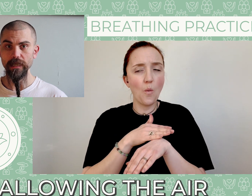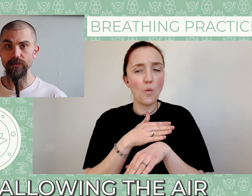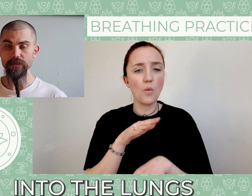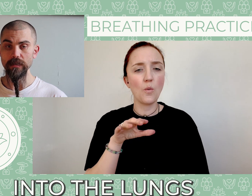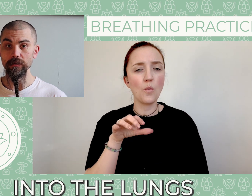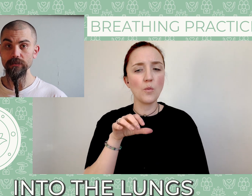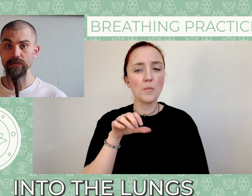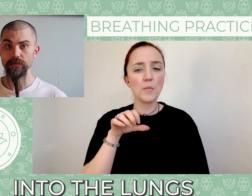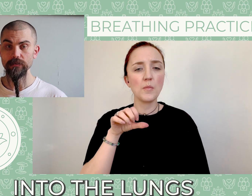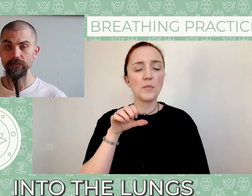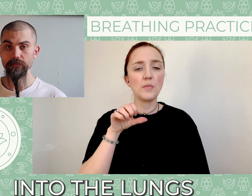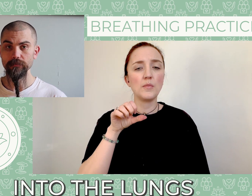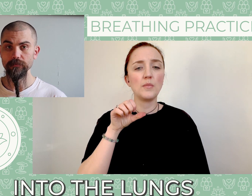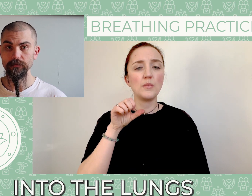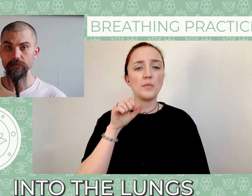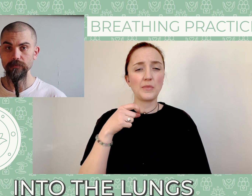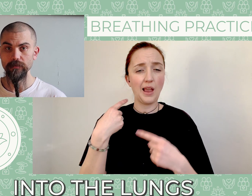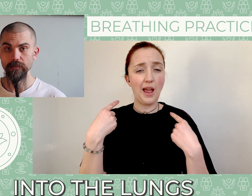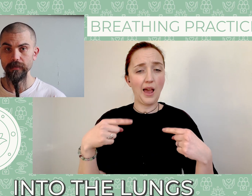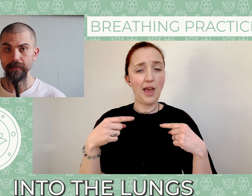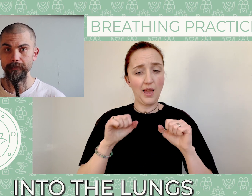allowing the air into the lungs.